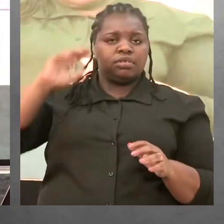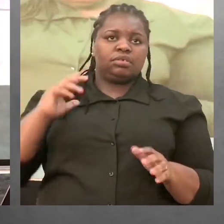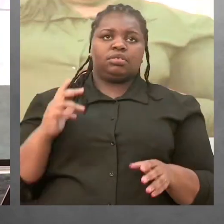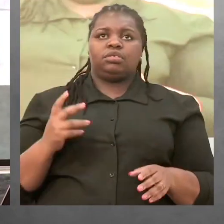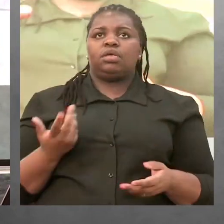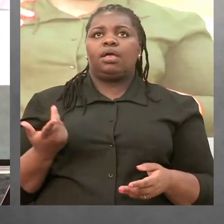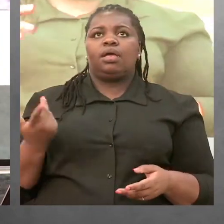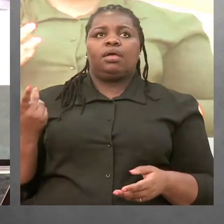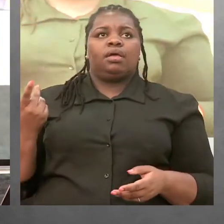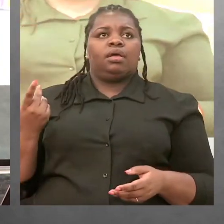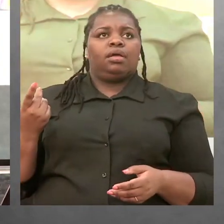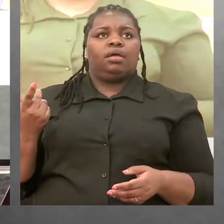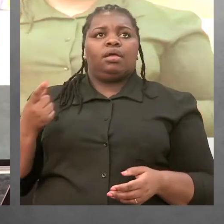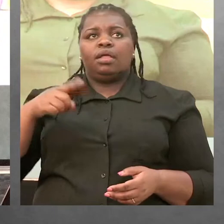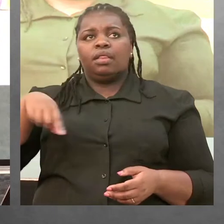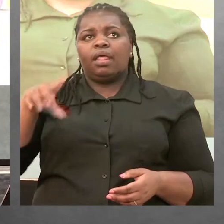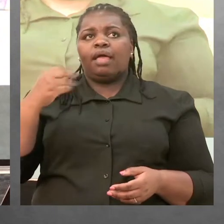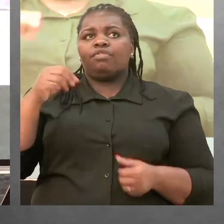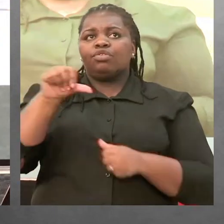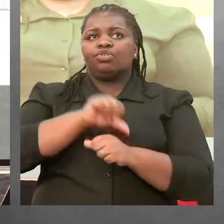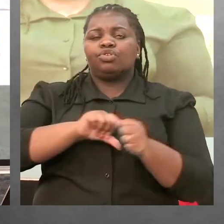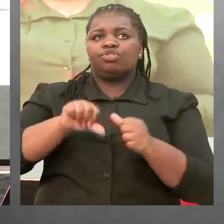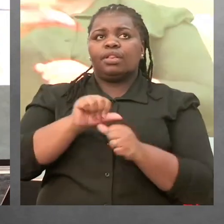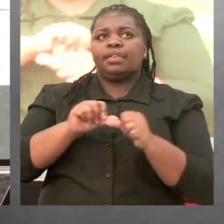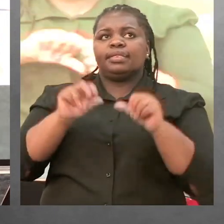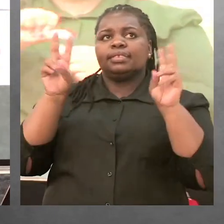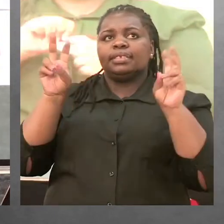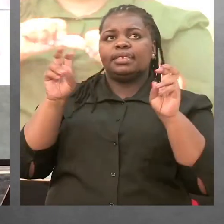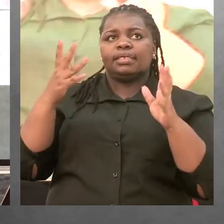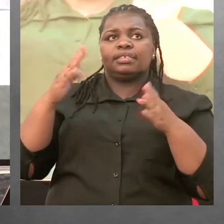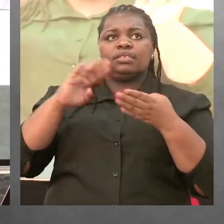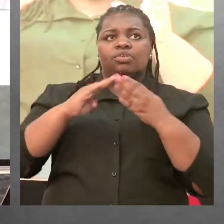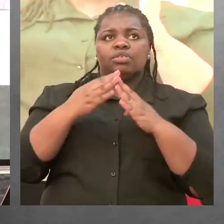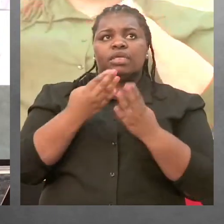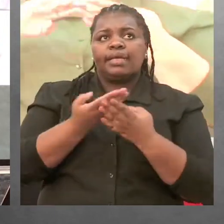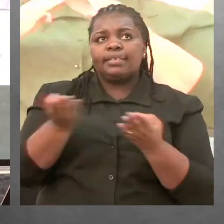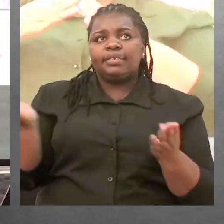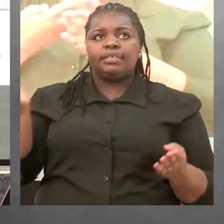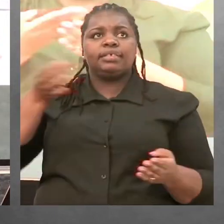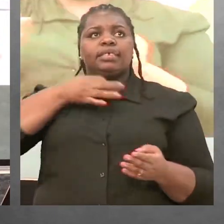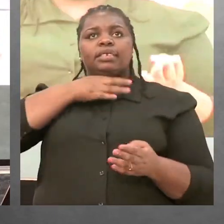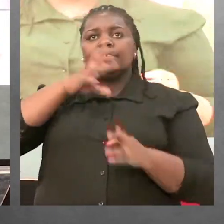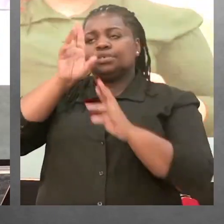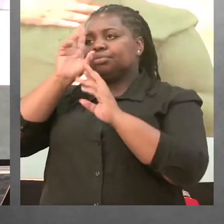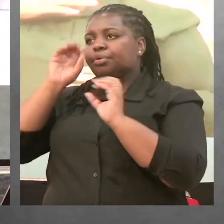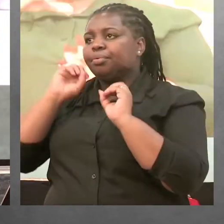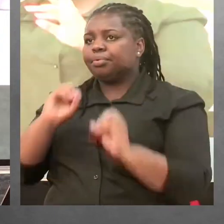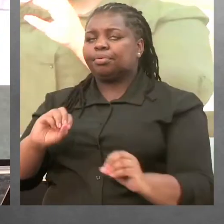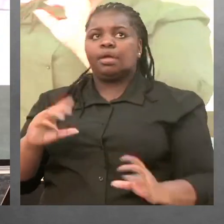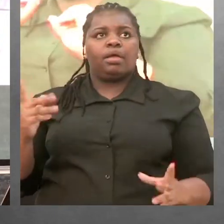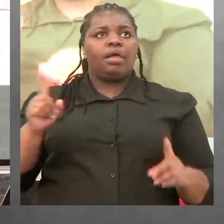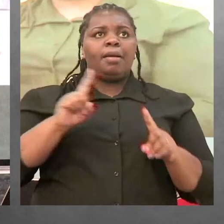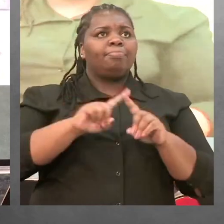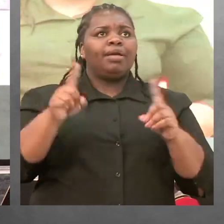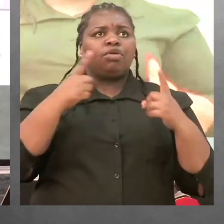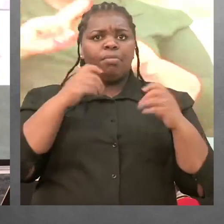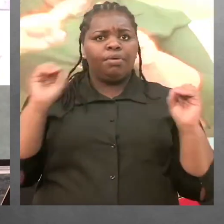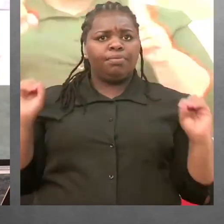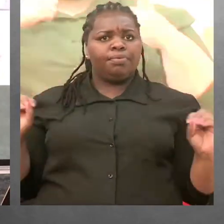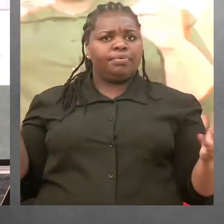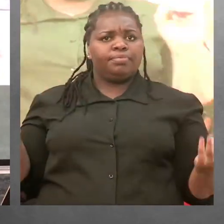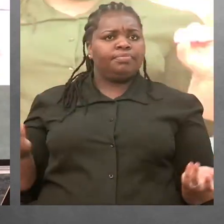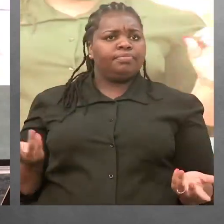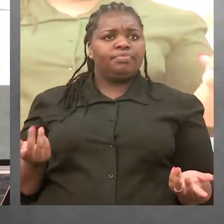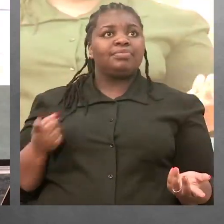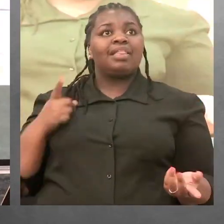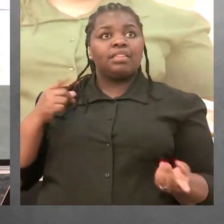they also had a low social status in society. The English didn't respect them, but they didn't complain.